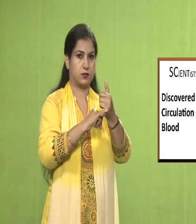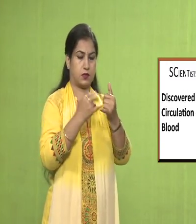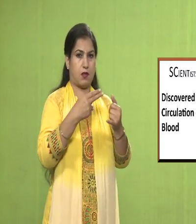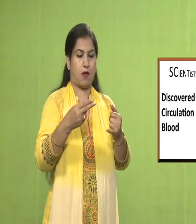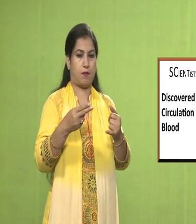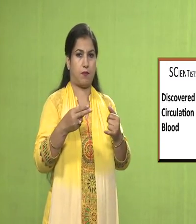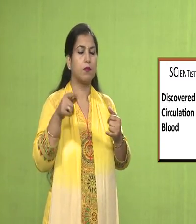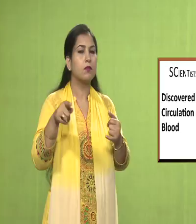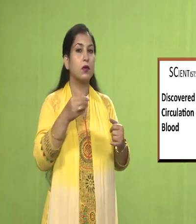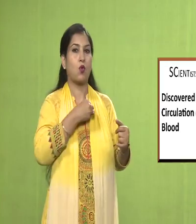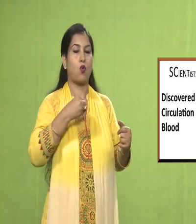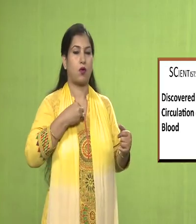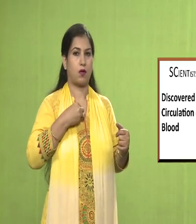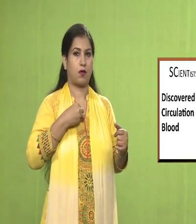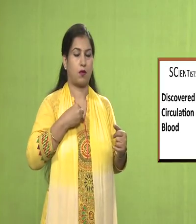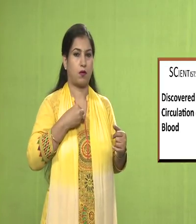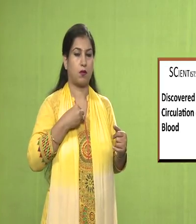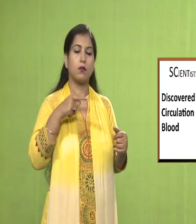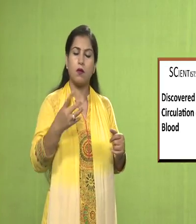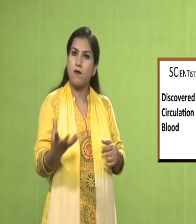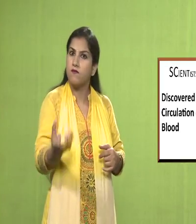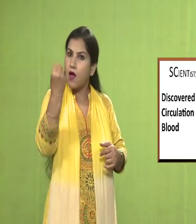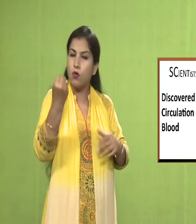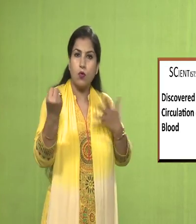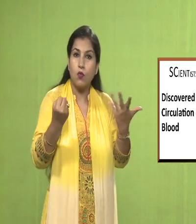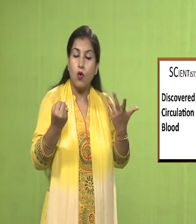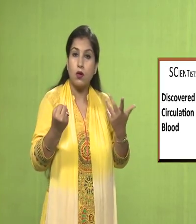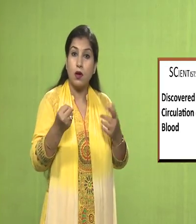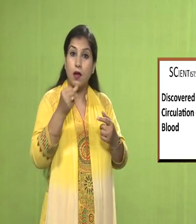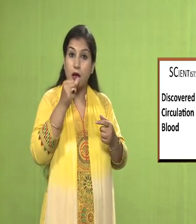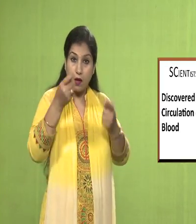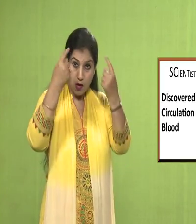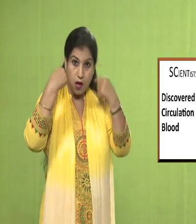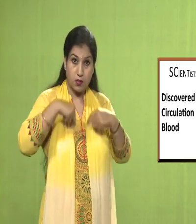discovered the circulation of blood